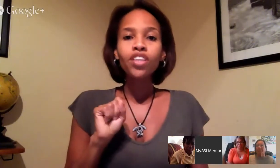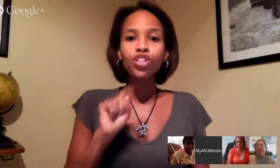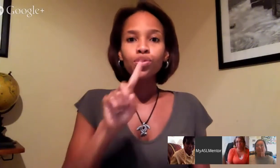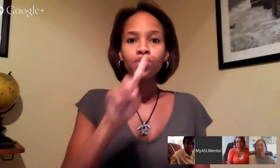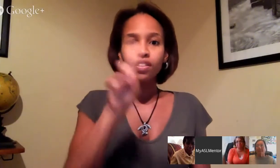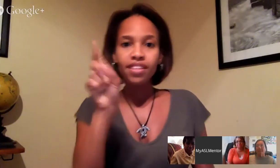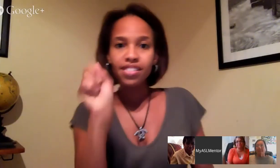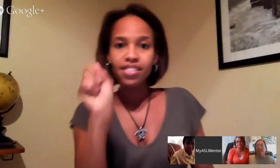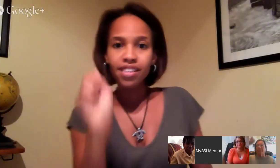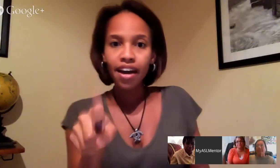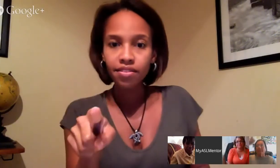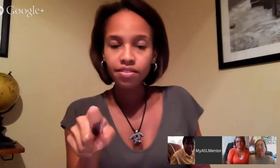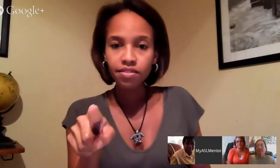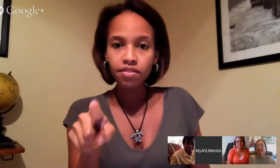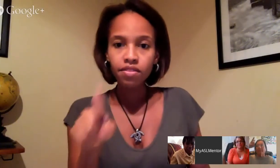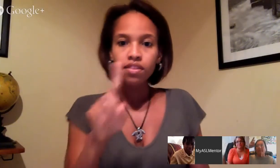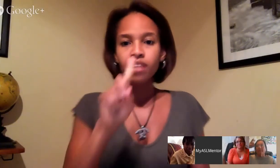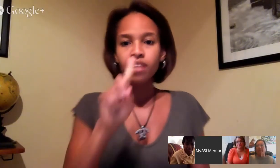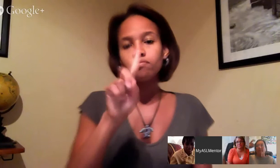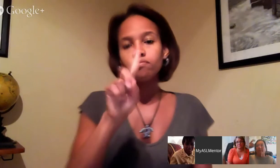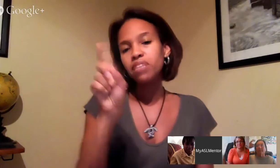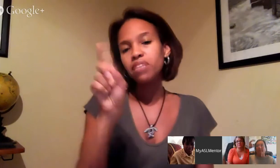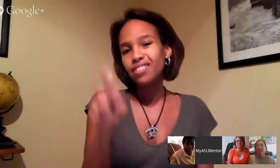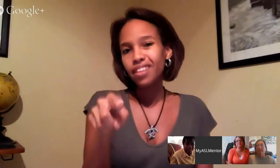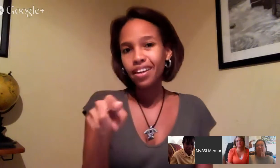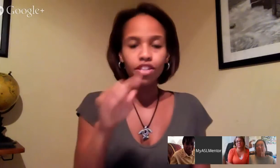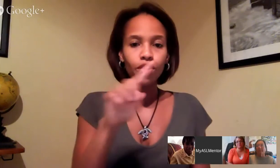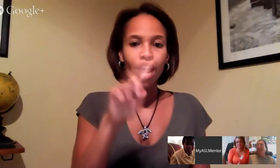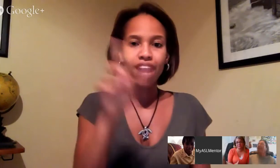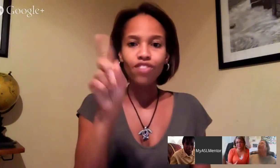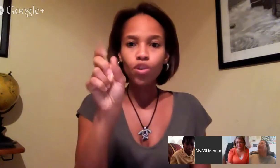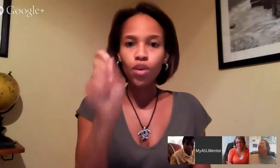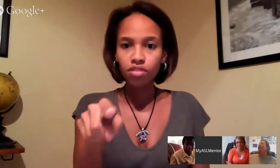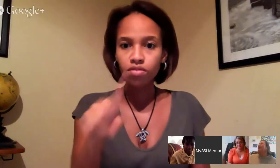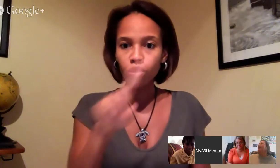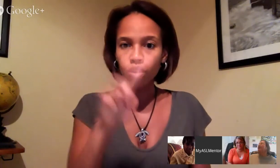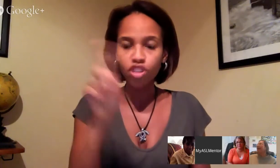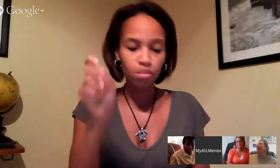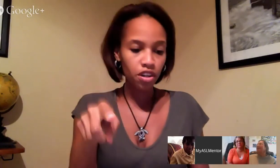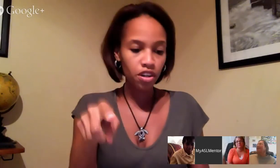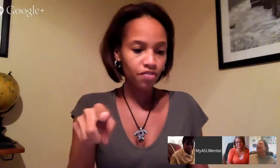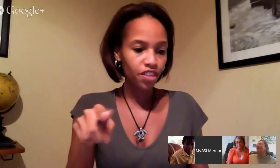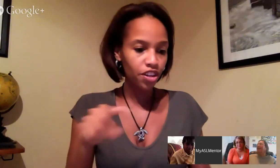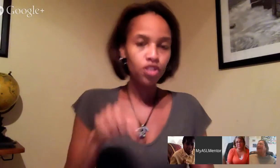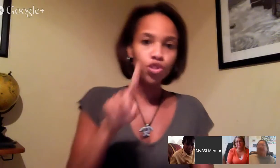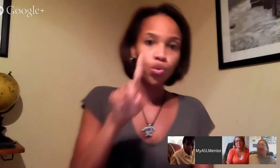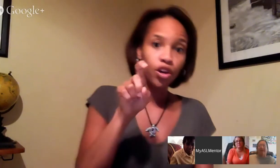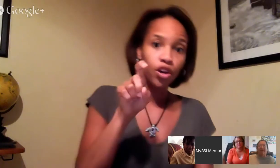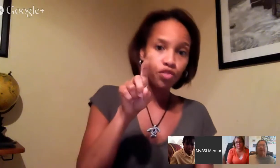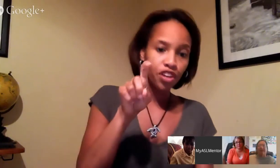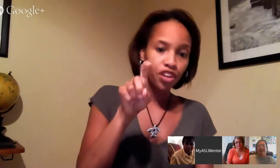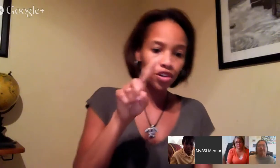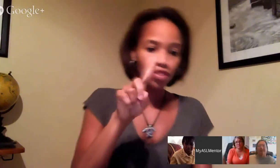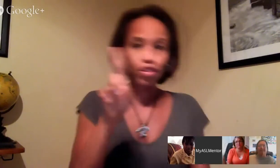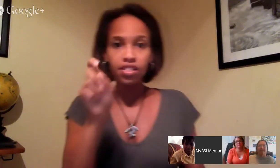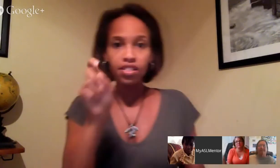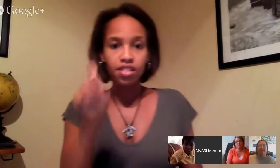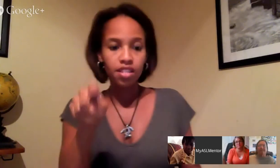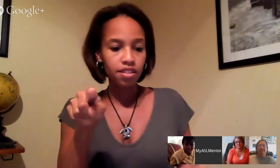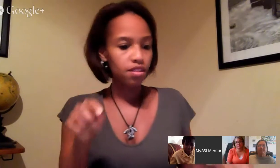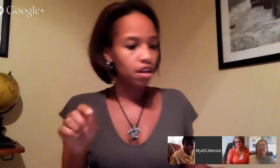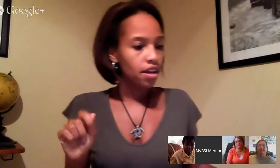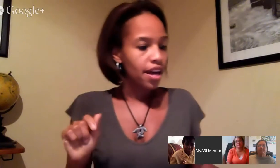when to use this sign that means like, have a question mark finger. So wiggle finger versus